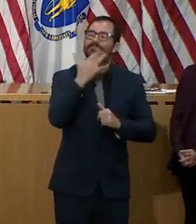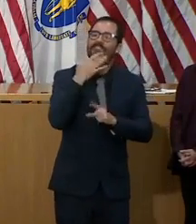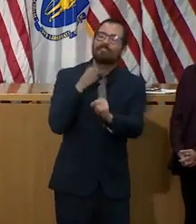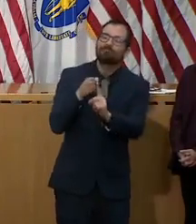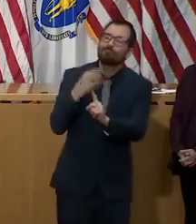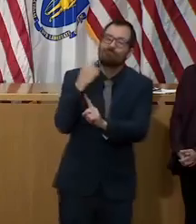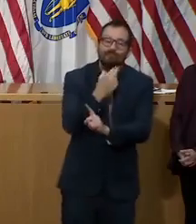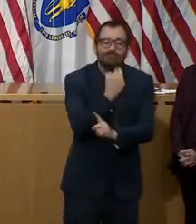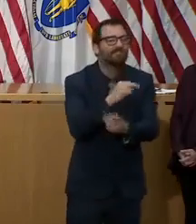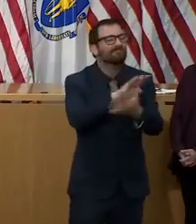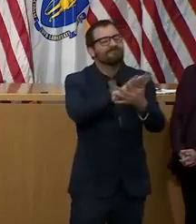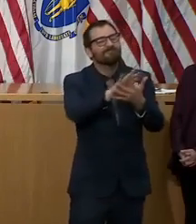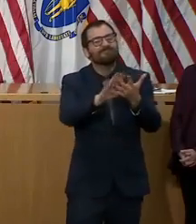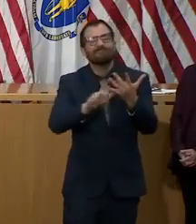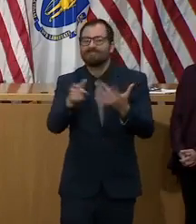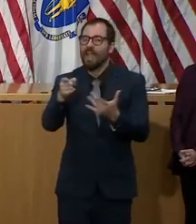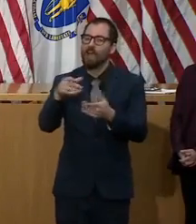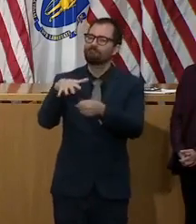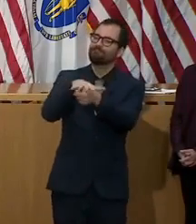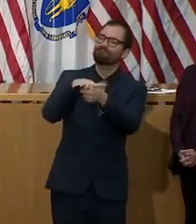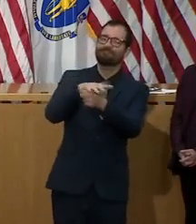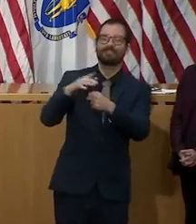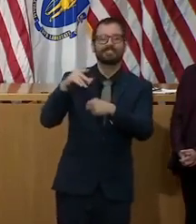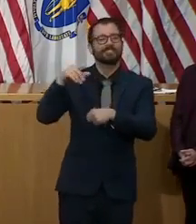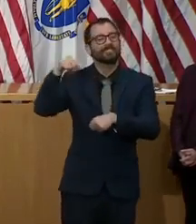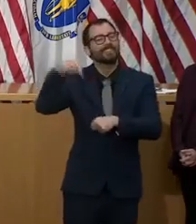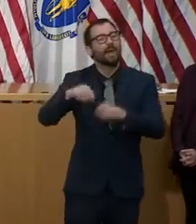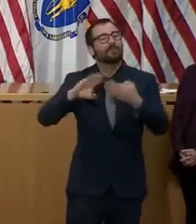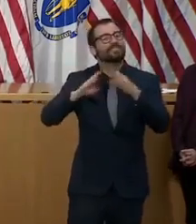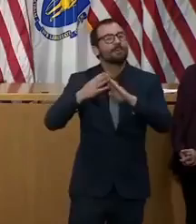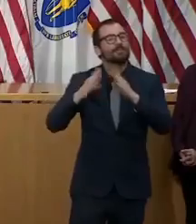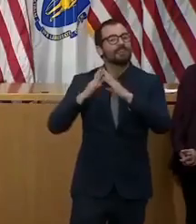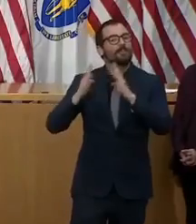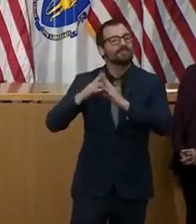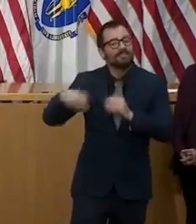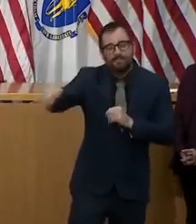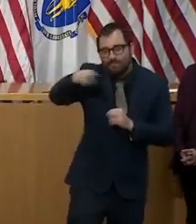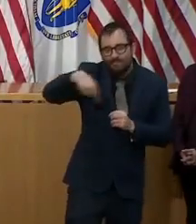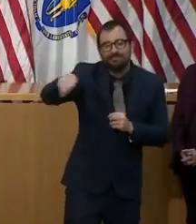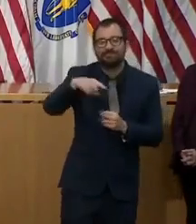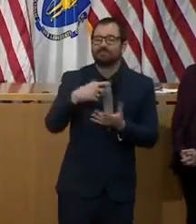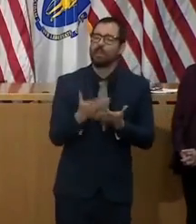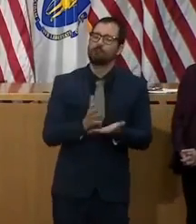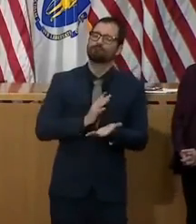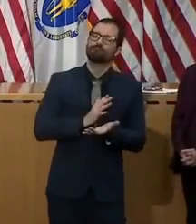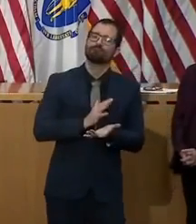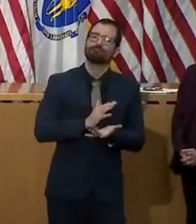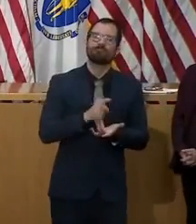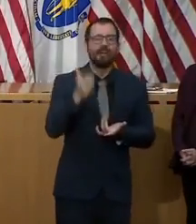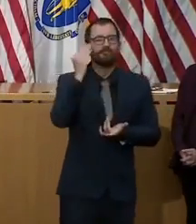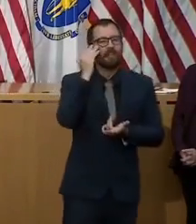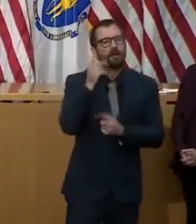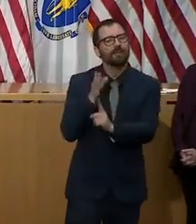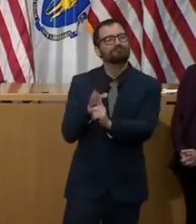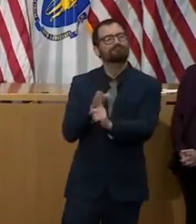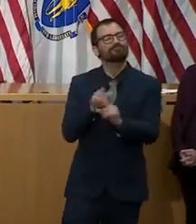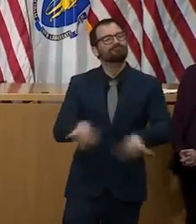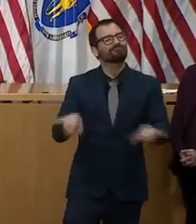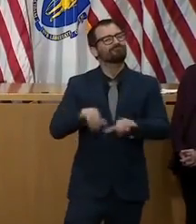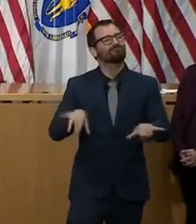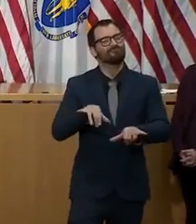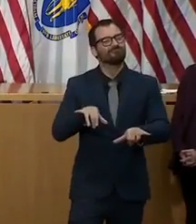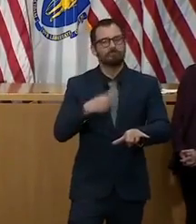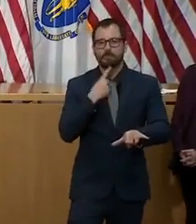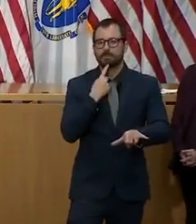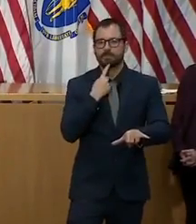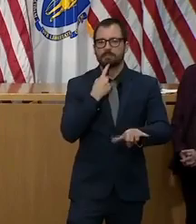streets, the places that are so familiar to you that, like all of us here, miss going to and miss